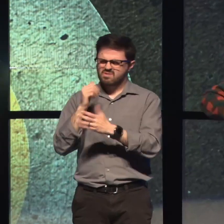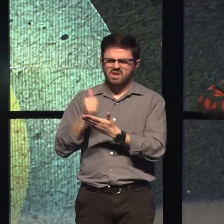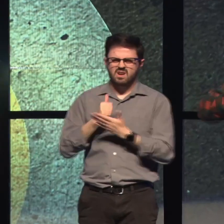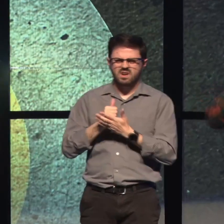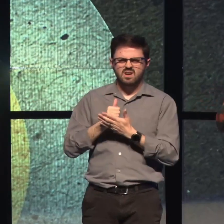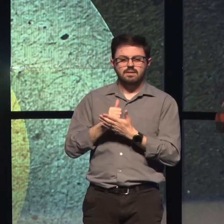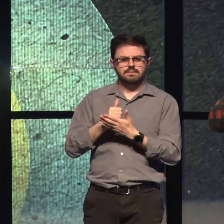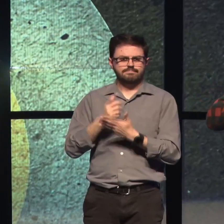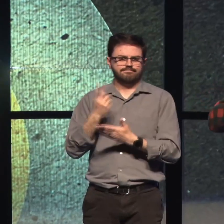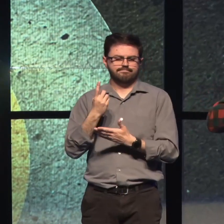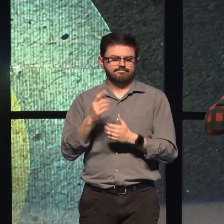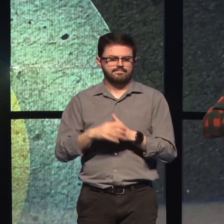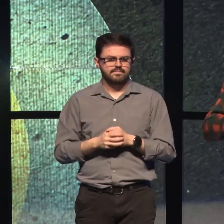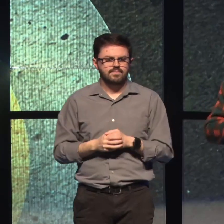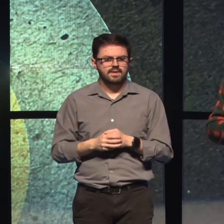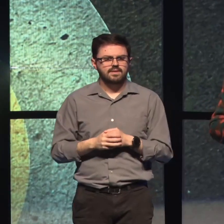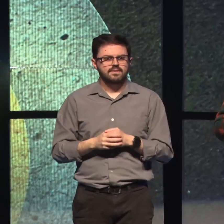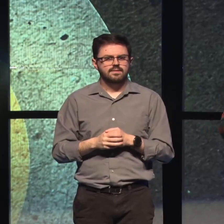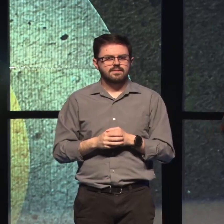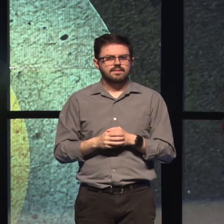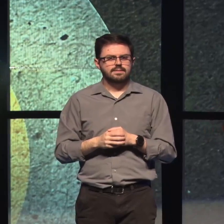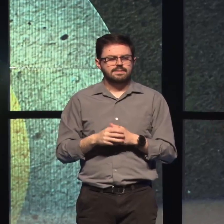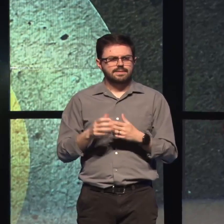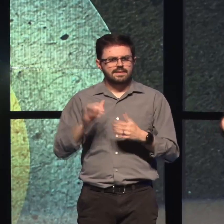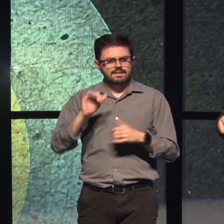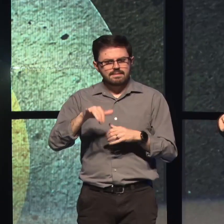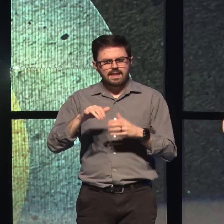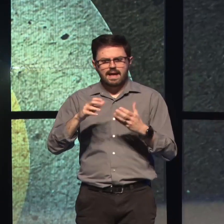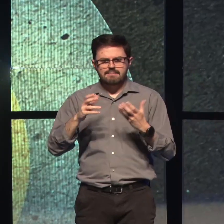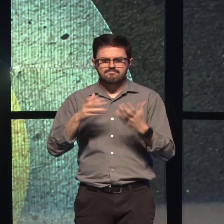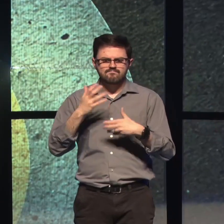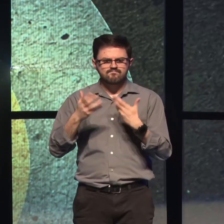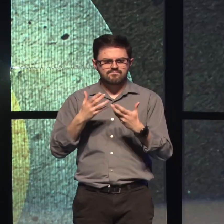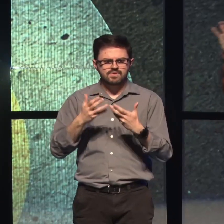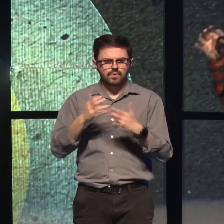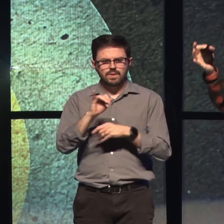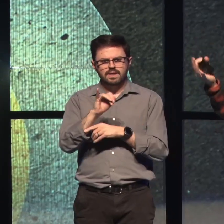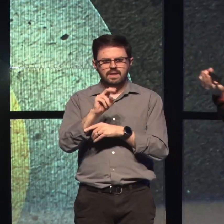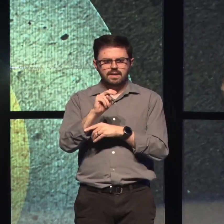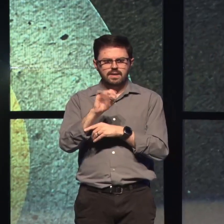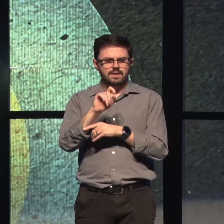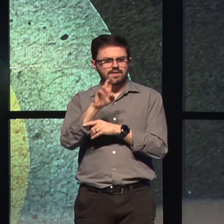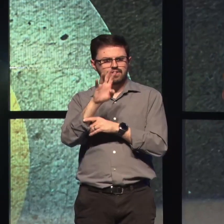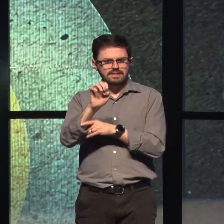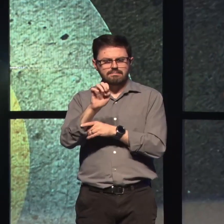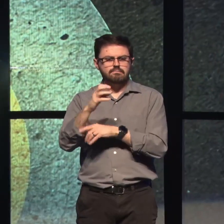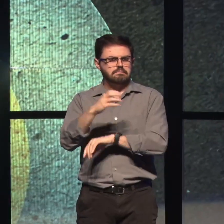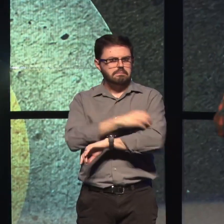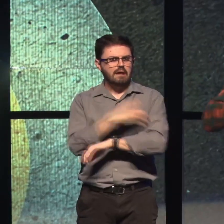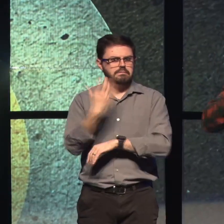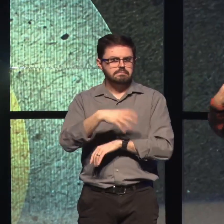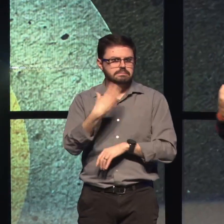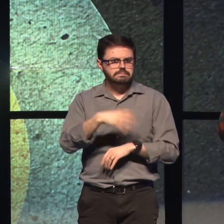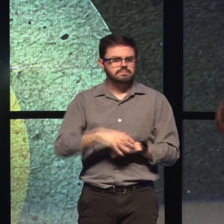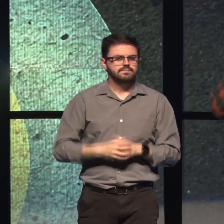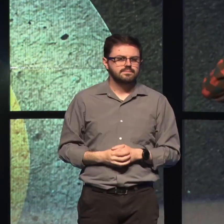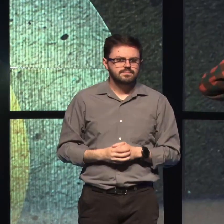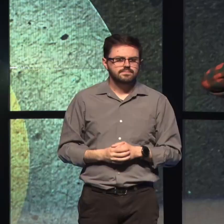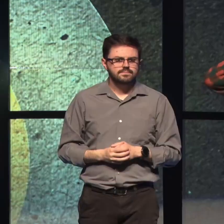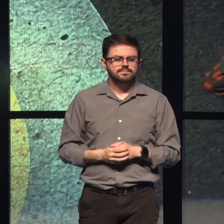Like there's something powerful about the initiative of it. So in your everyday normal life, like we as a community do this, and we're